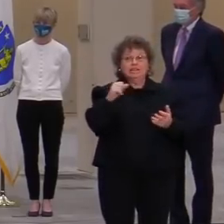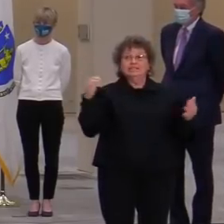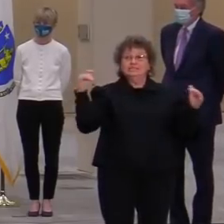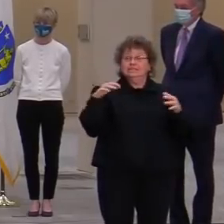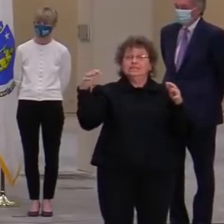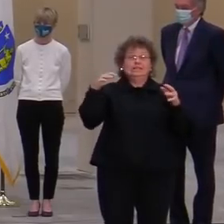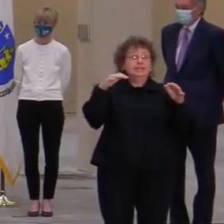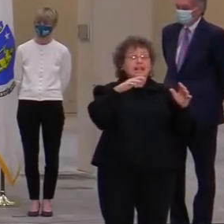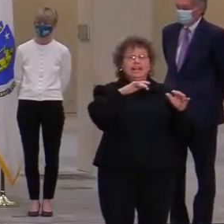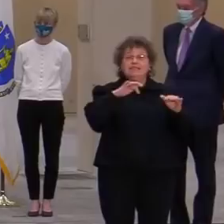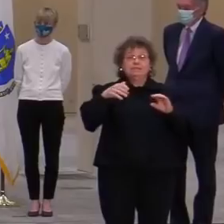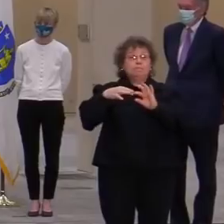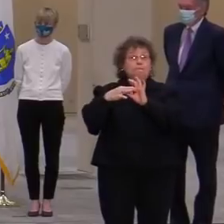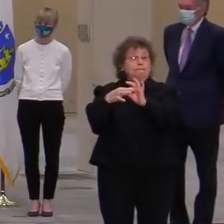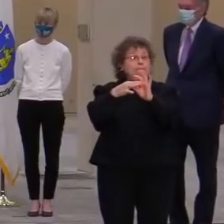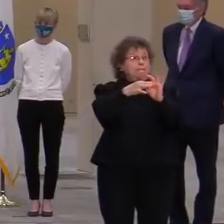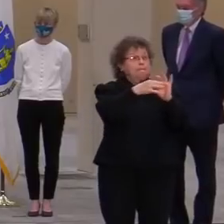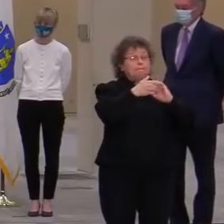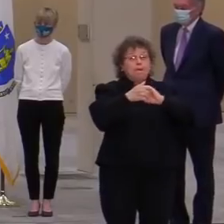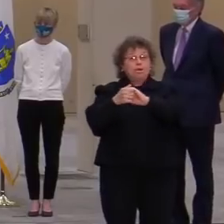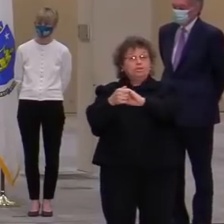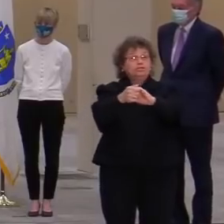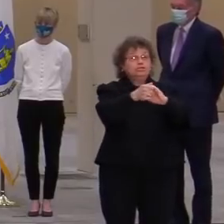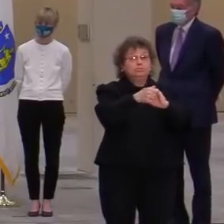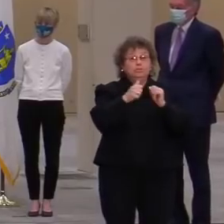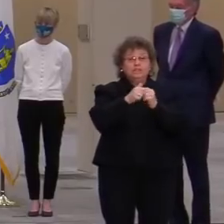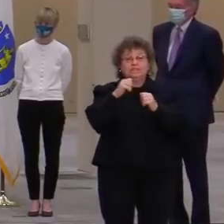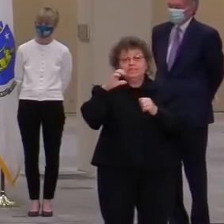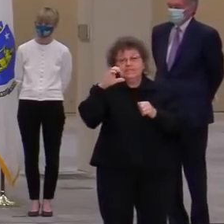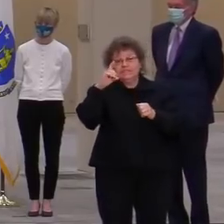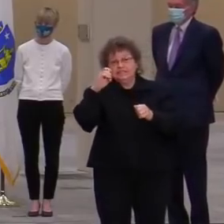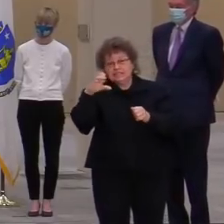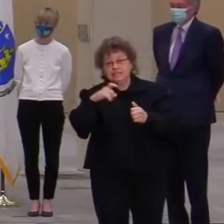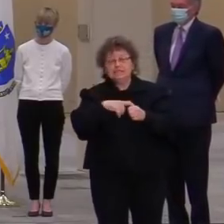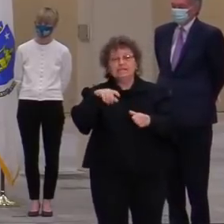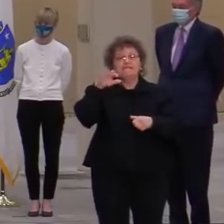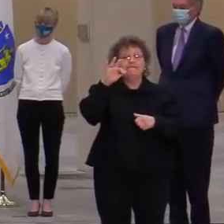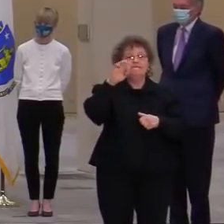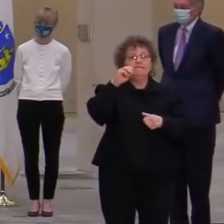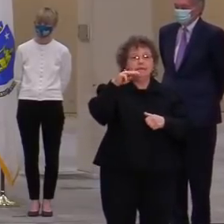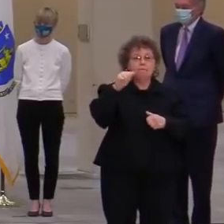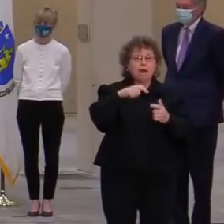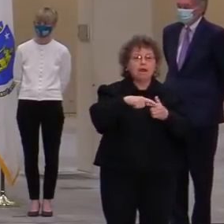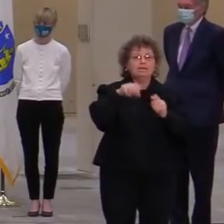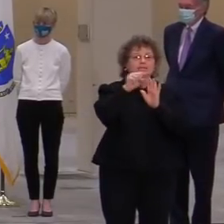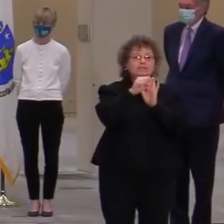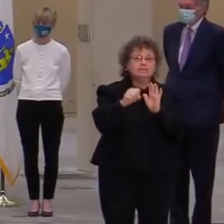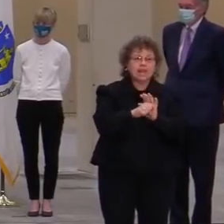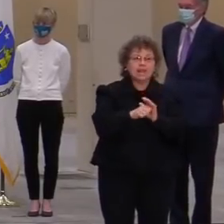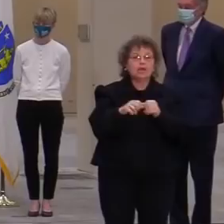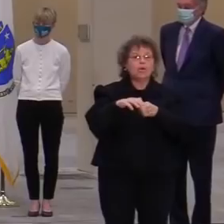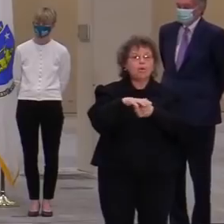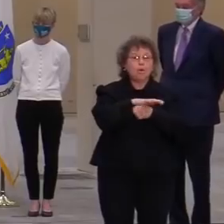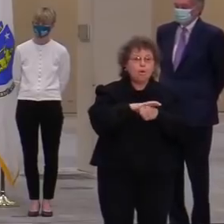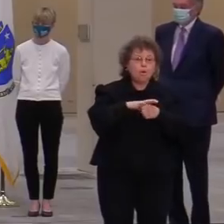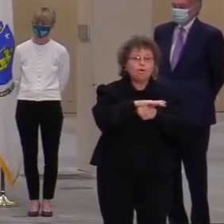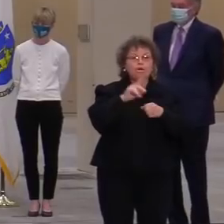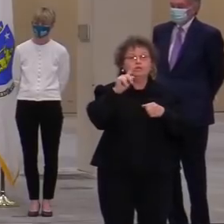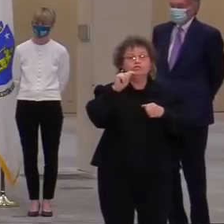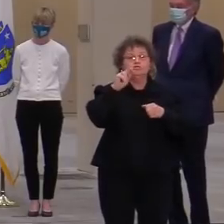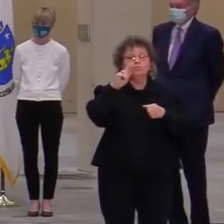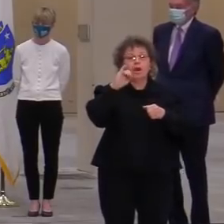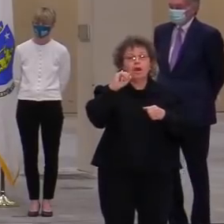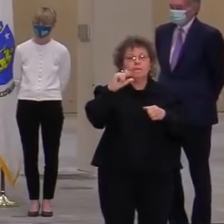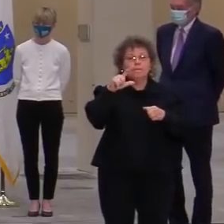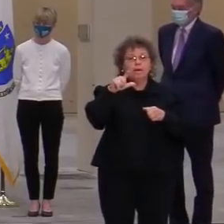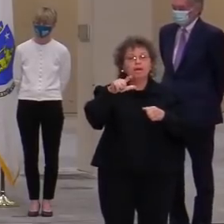Center. These partnerships have happened with CDC, with FEMA, with state, local, tribal, and territorial